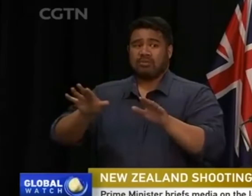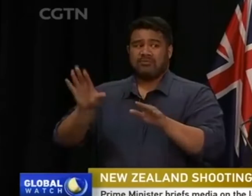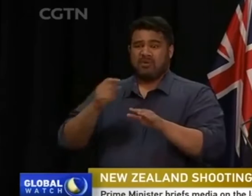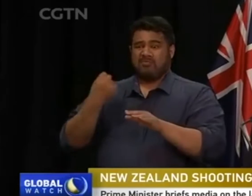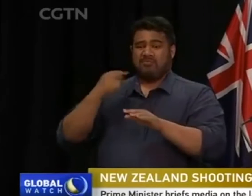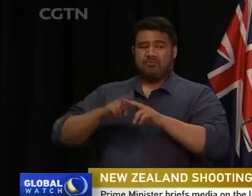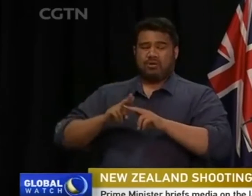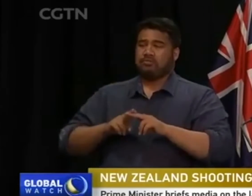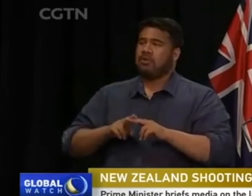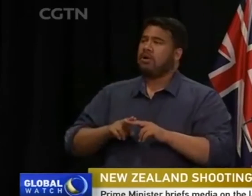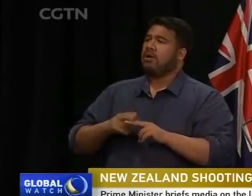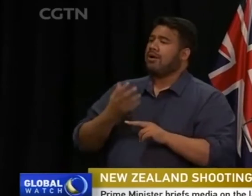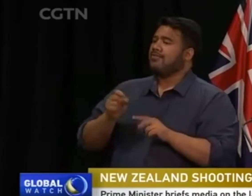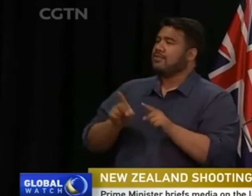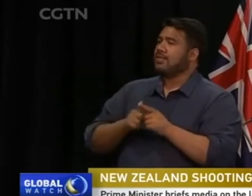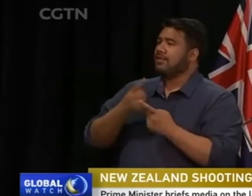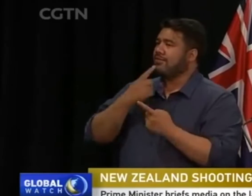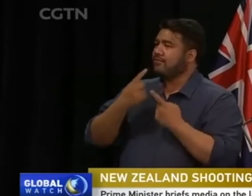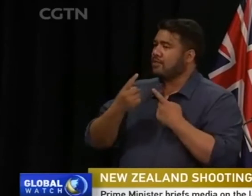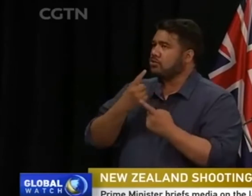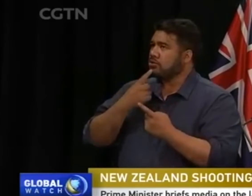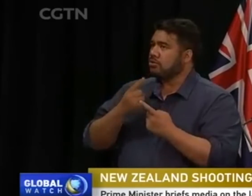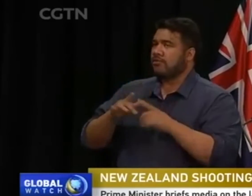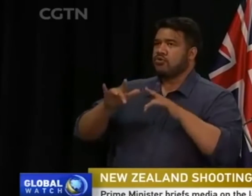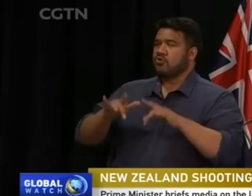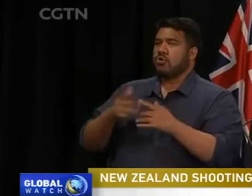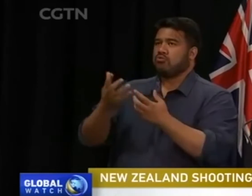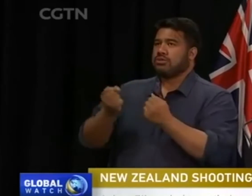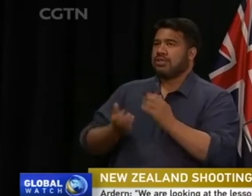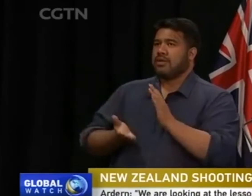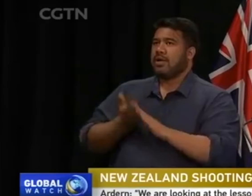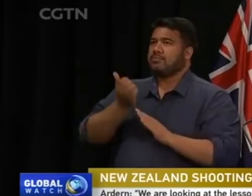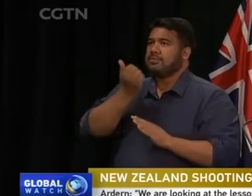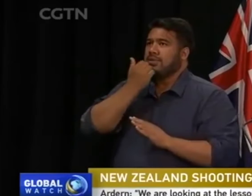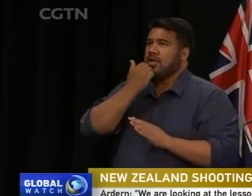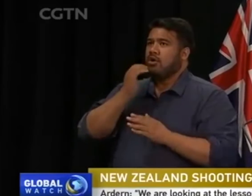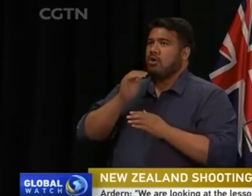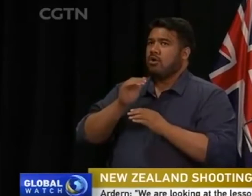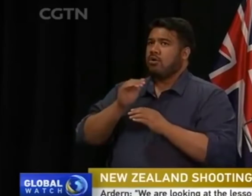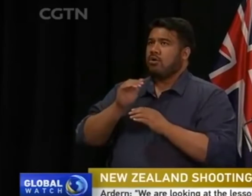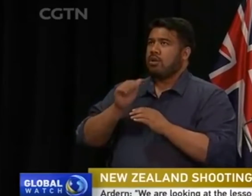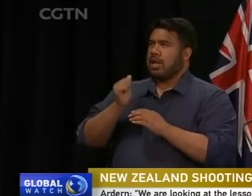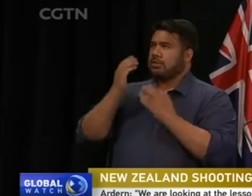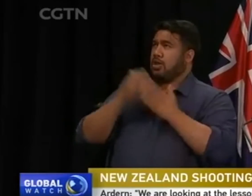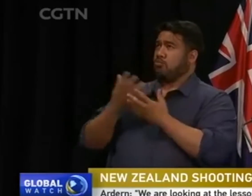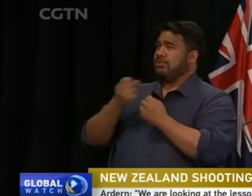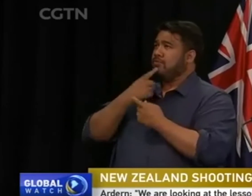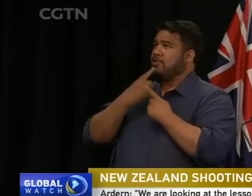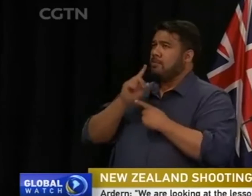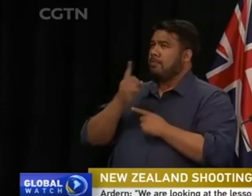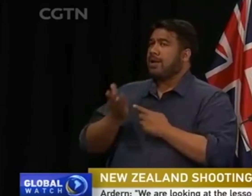I have still the same information. I don't believe I've received an update to the one that we received, I believe, last night,